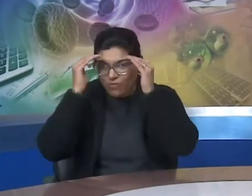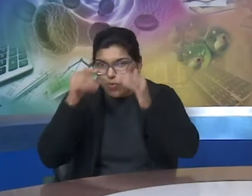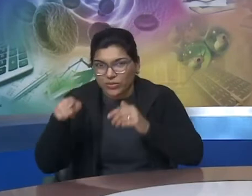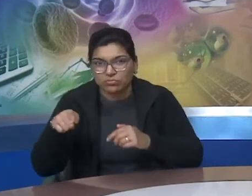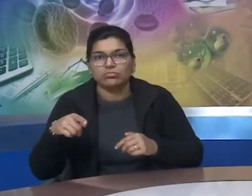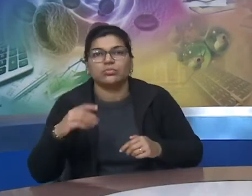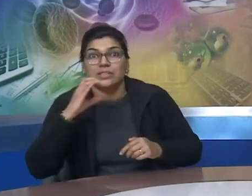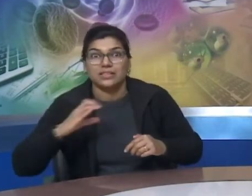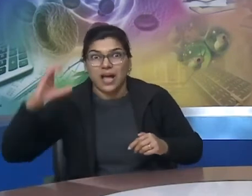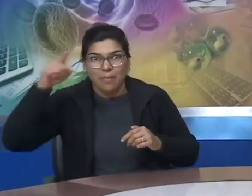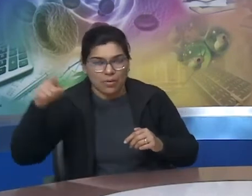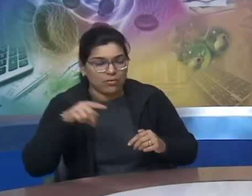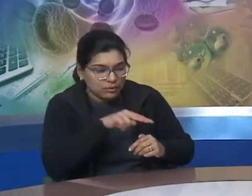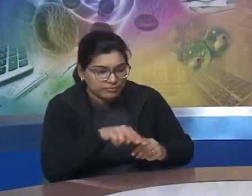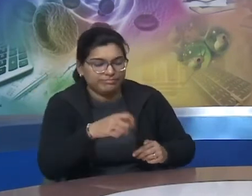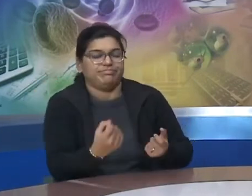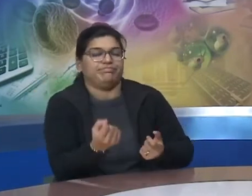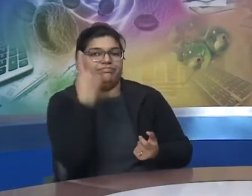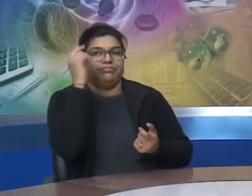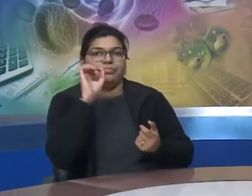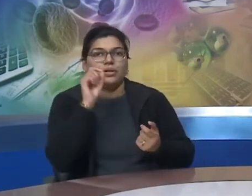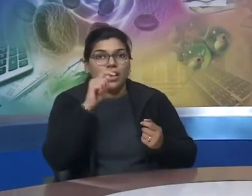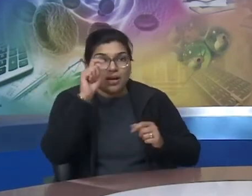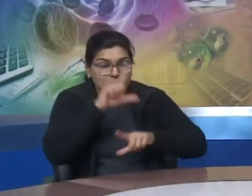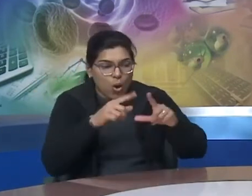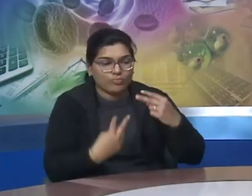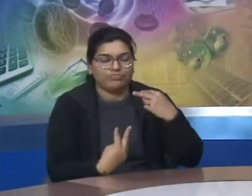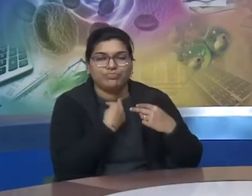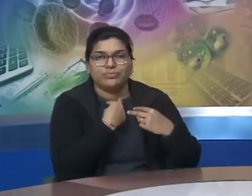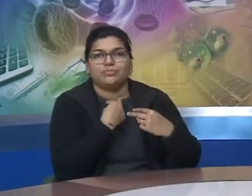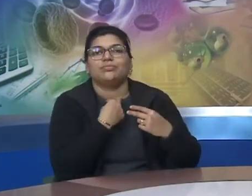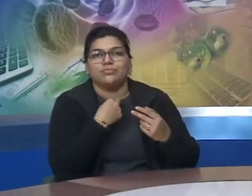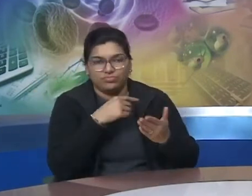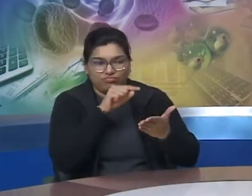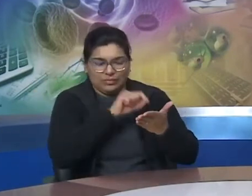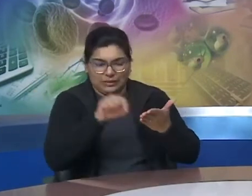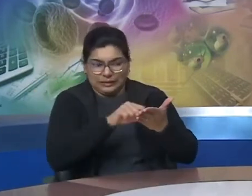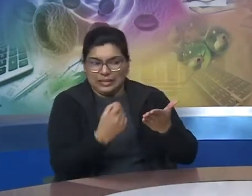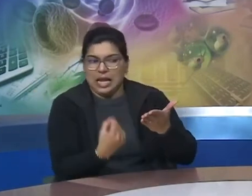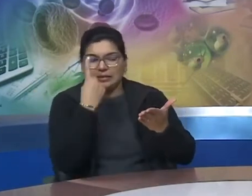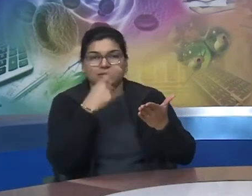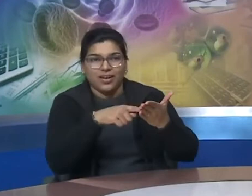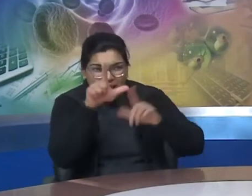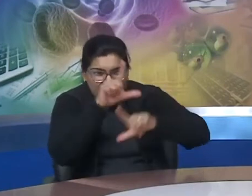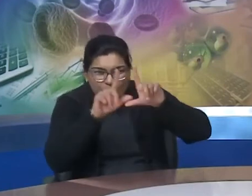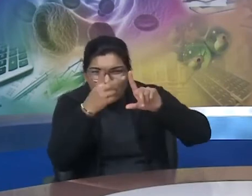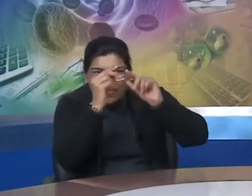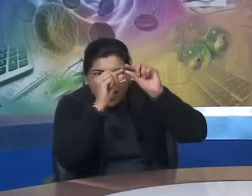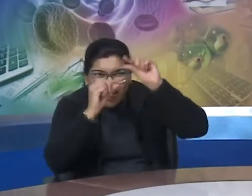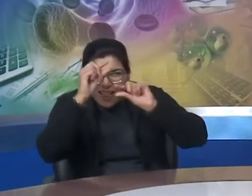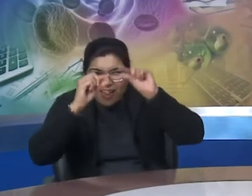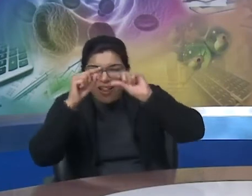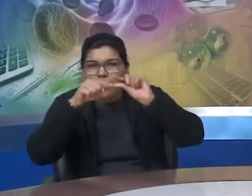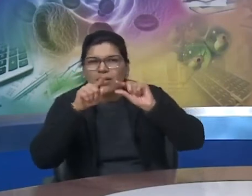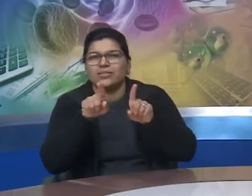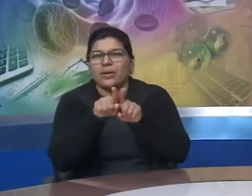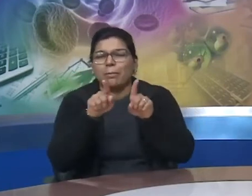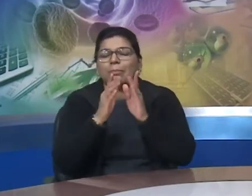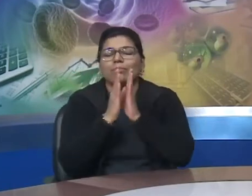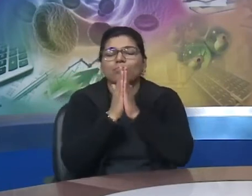only Sanskrit, although I know 10 other languages,